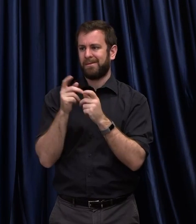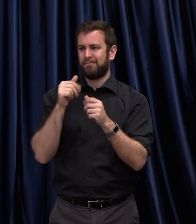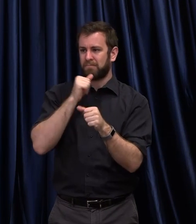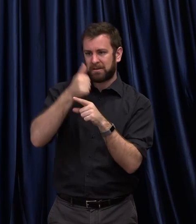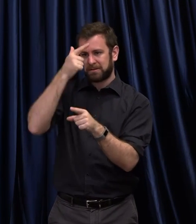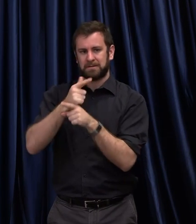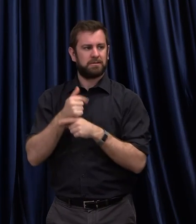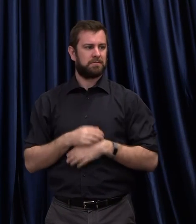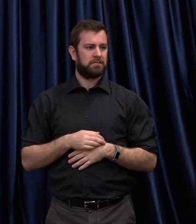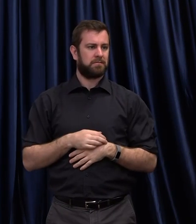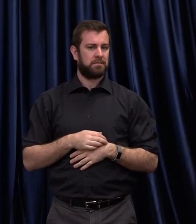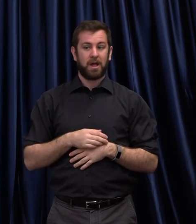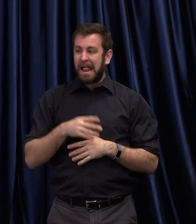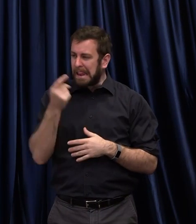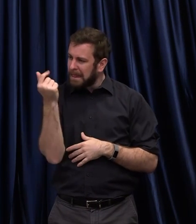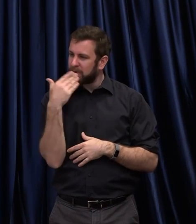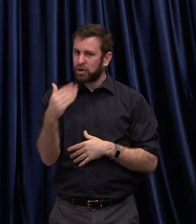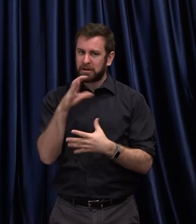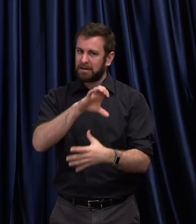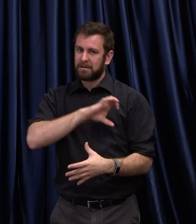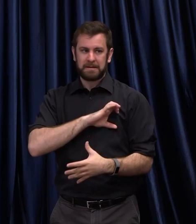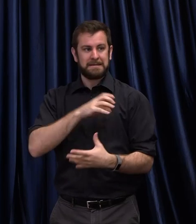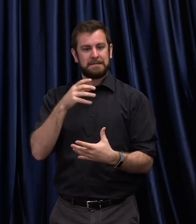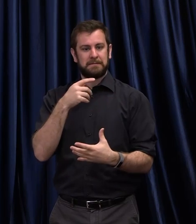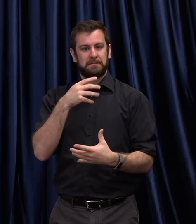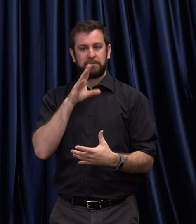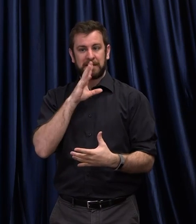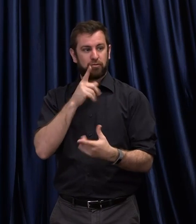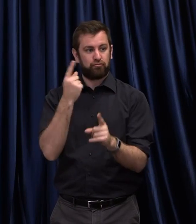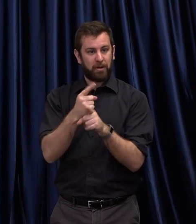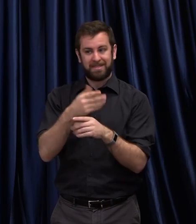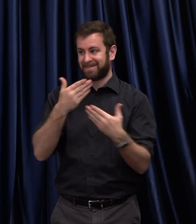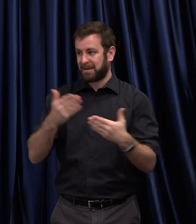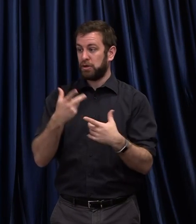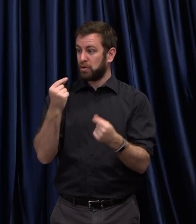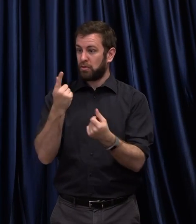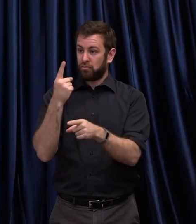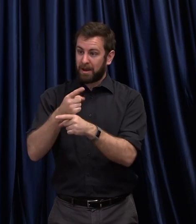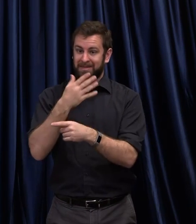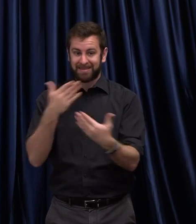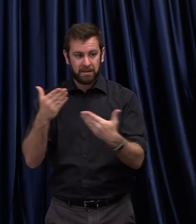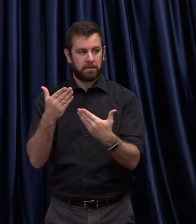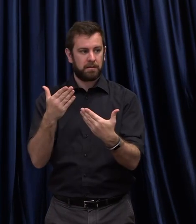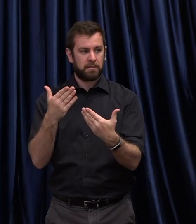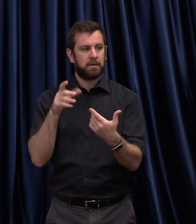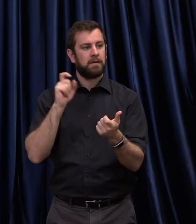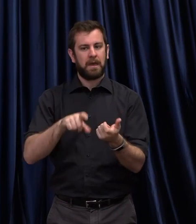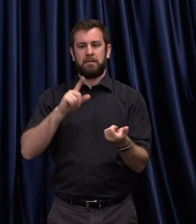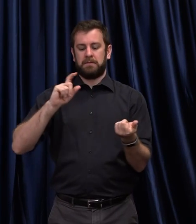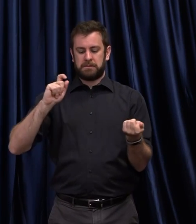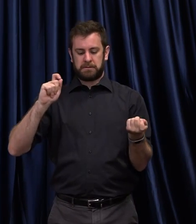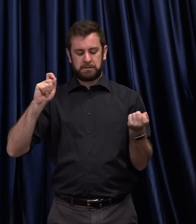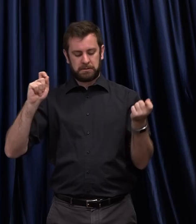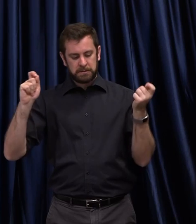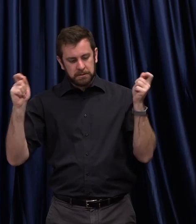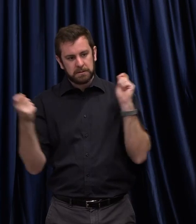bit of good character, saying the right thing, doing the right thing, can begin to change our whole being in